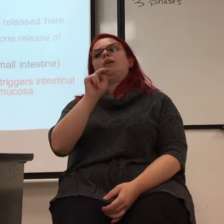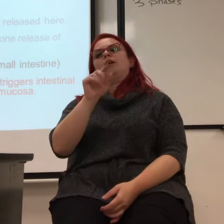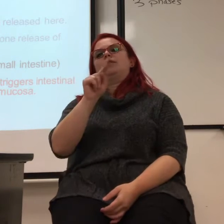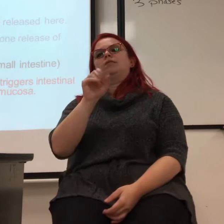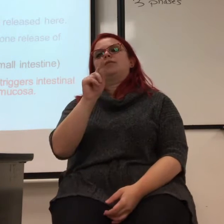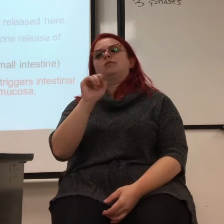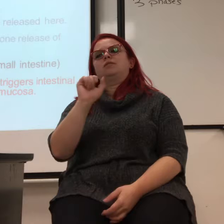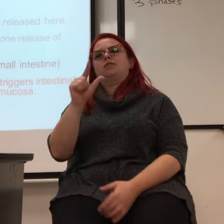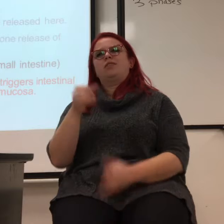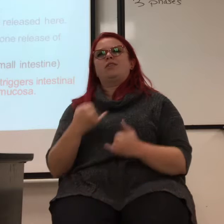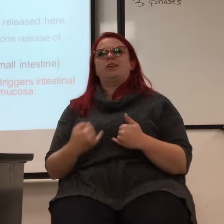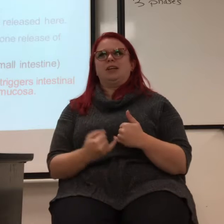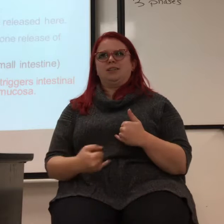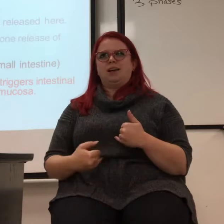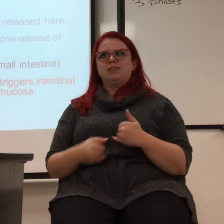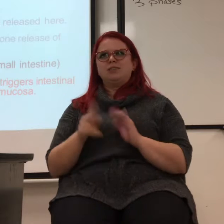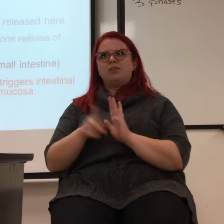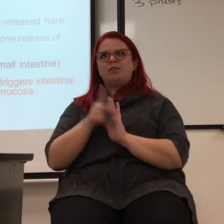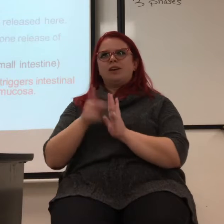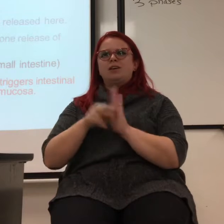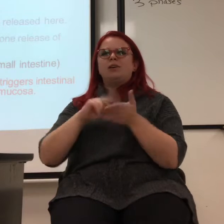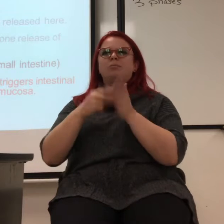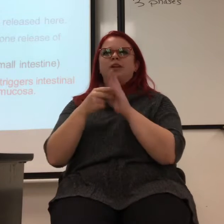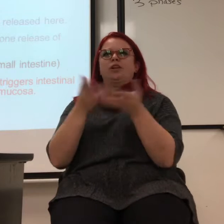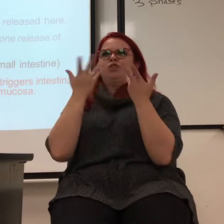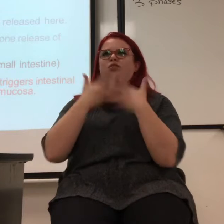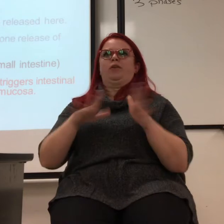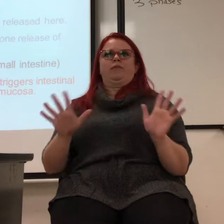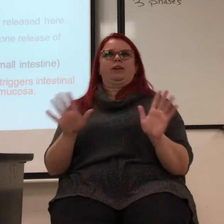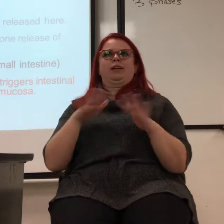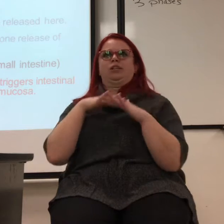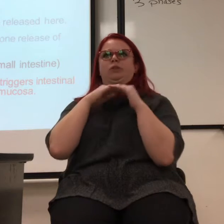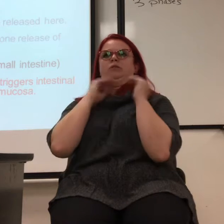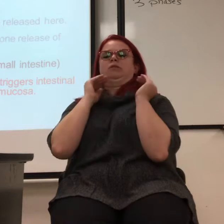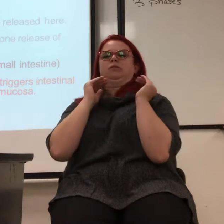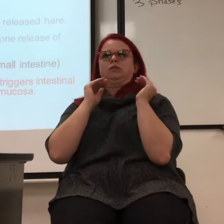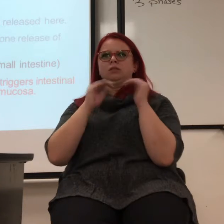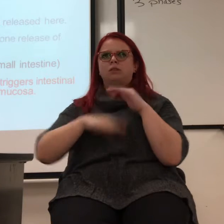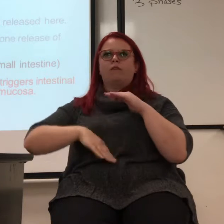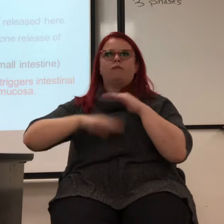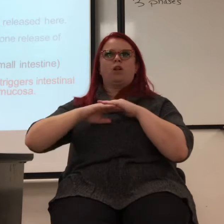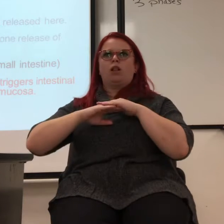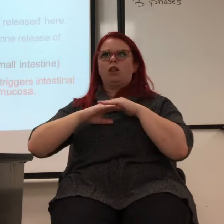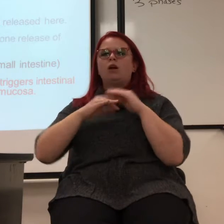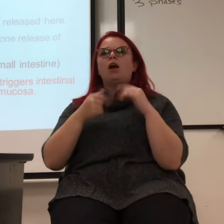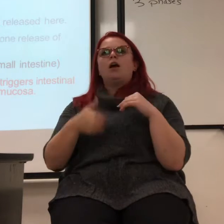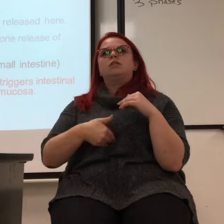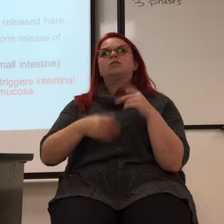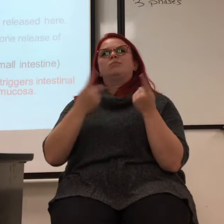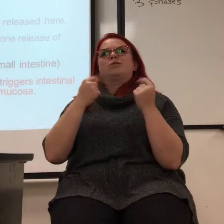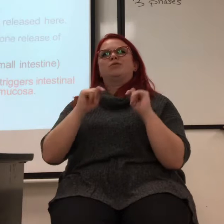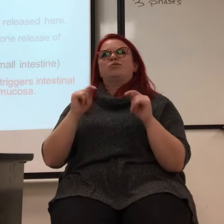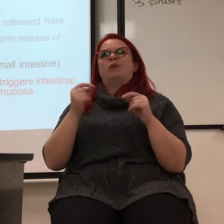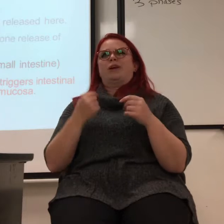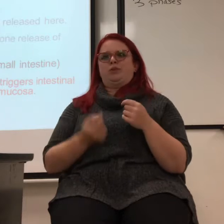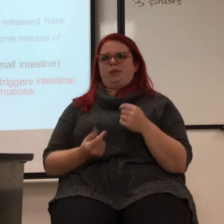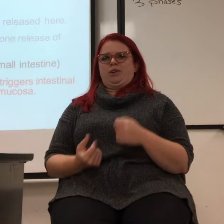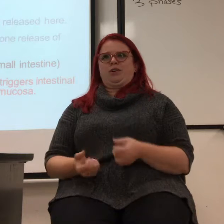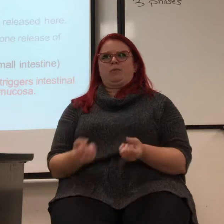like you're done eating, you're full, okay? And the stomach is trying to empty. Maybe you're at someone's house